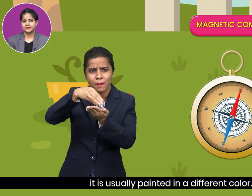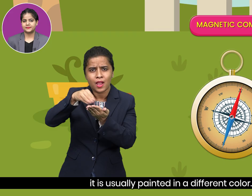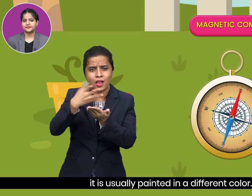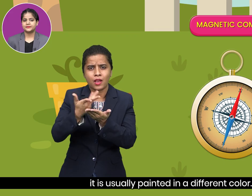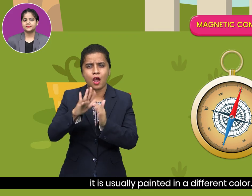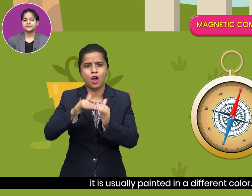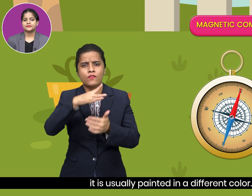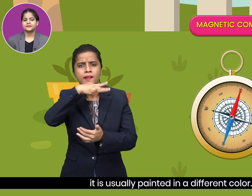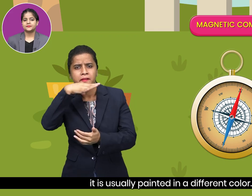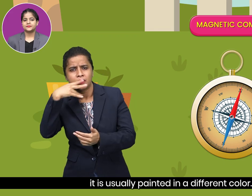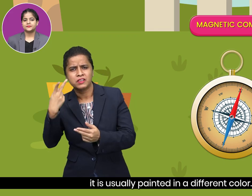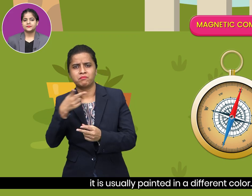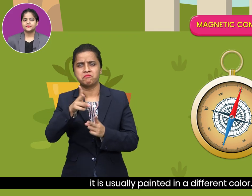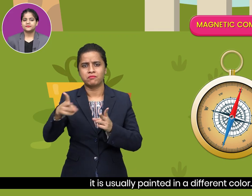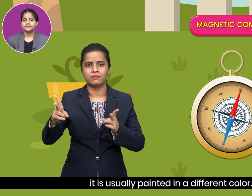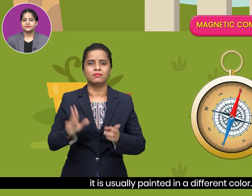color.